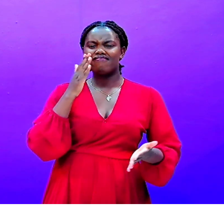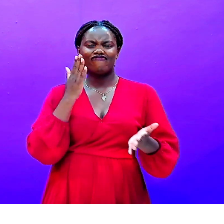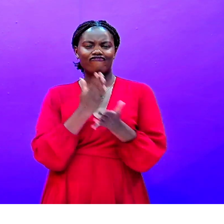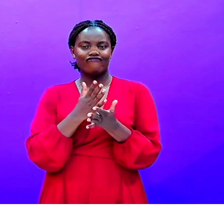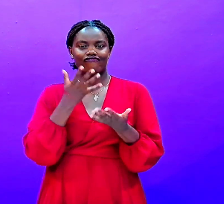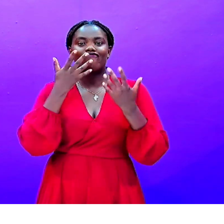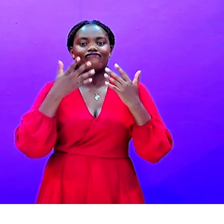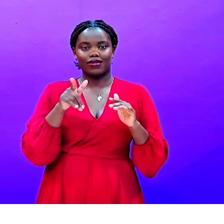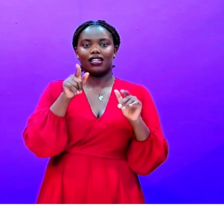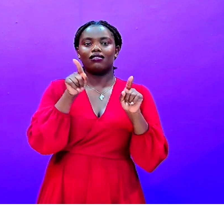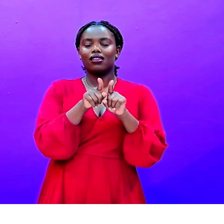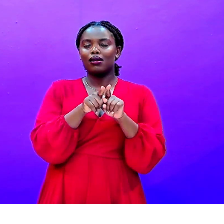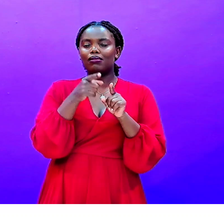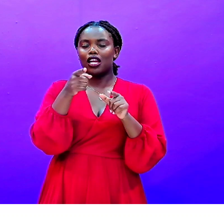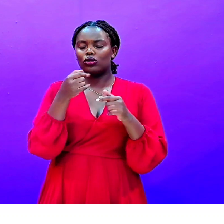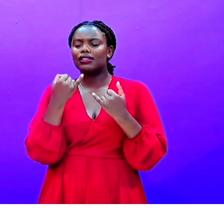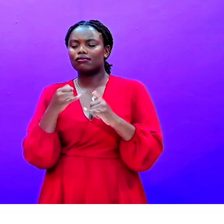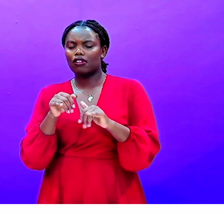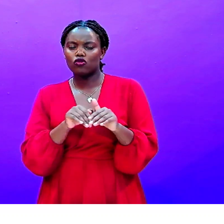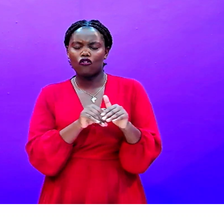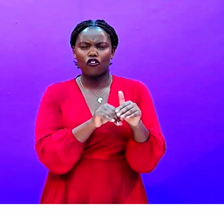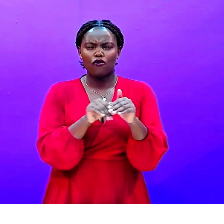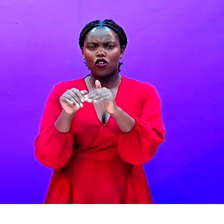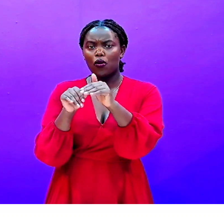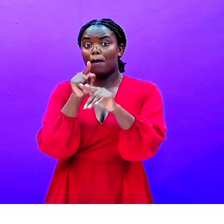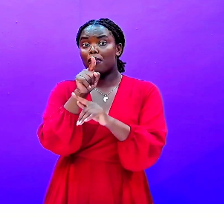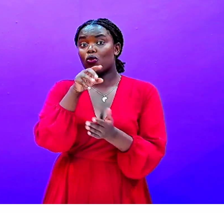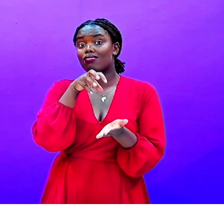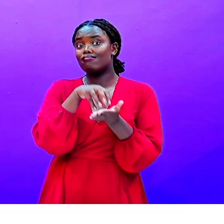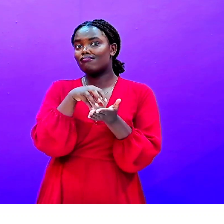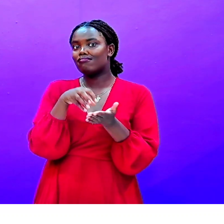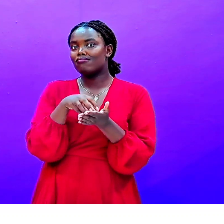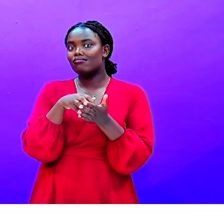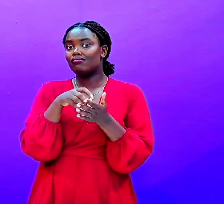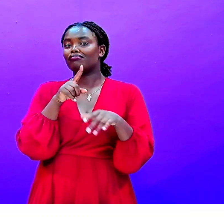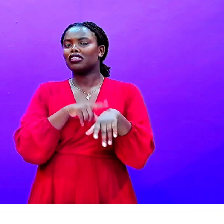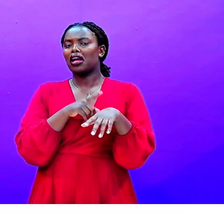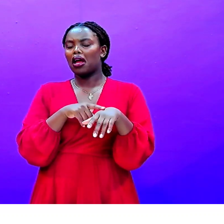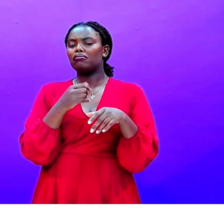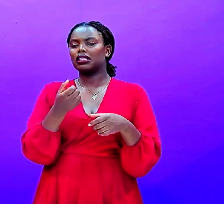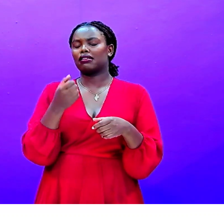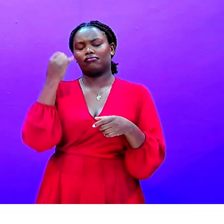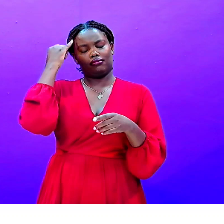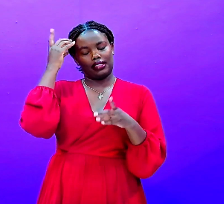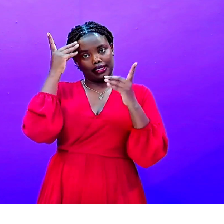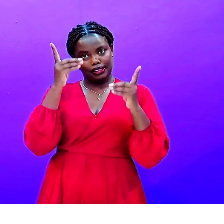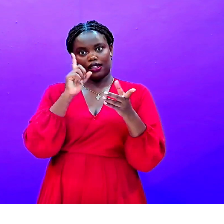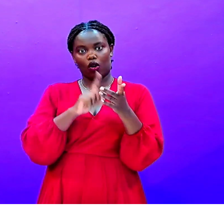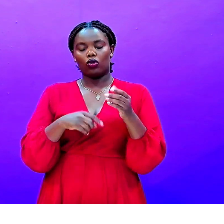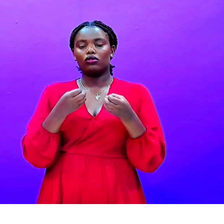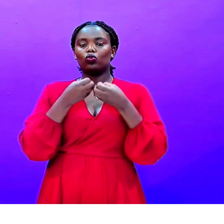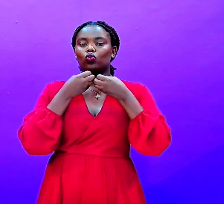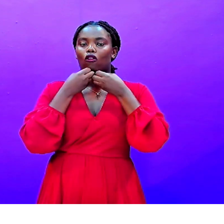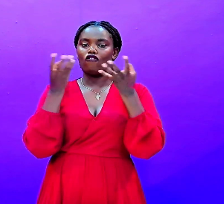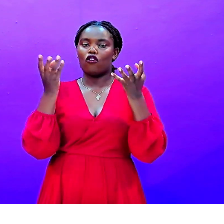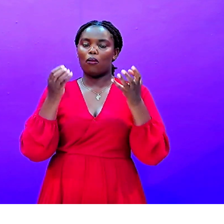Moshiri Nyaga, has confirmed they are closely following up the incident before issuing